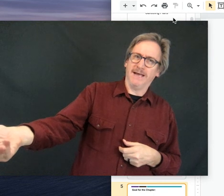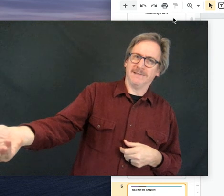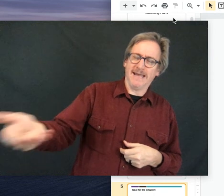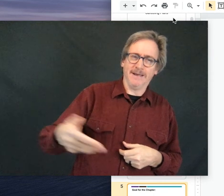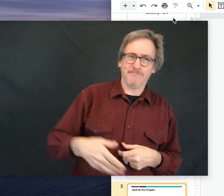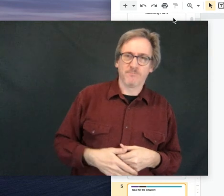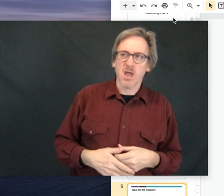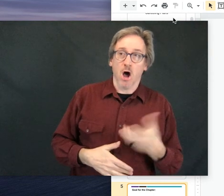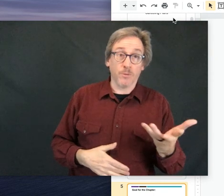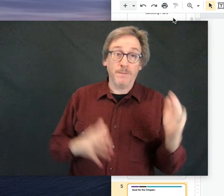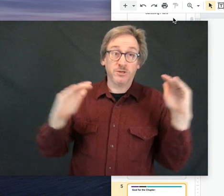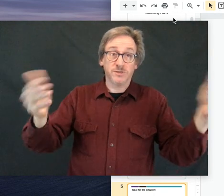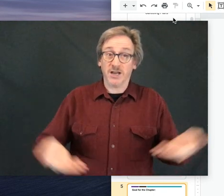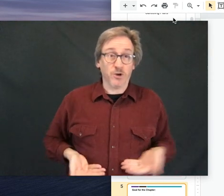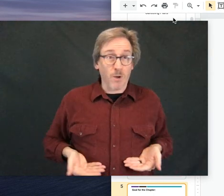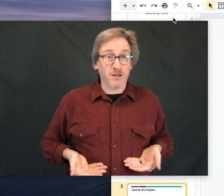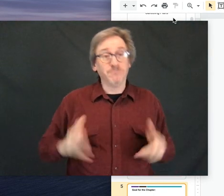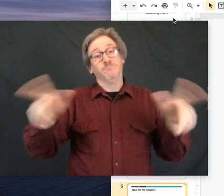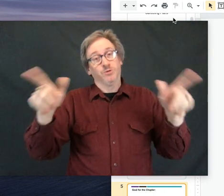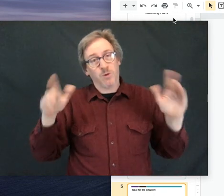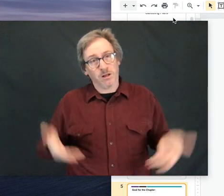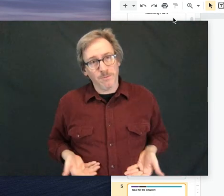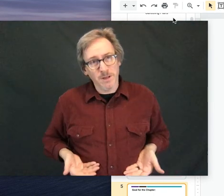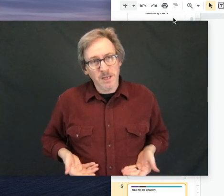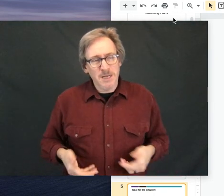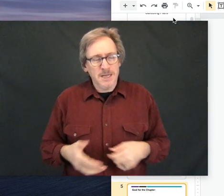go ahead, take it. Although people do sign you're welcome.